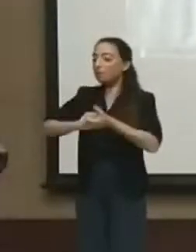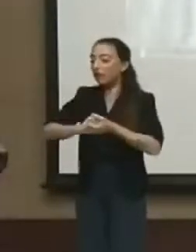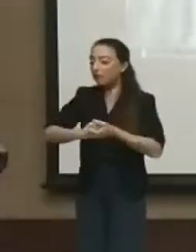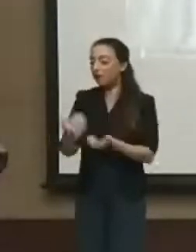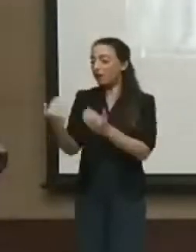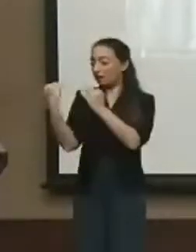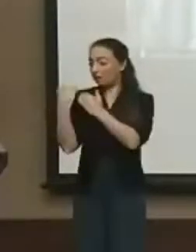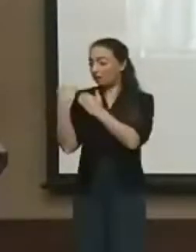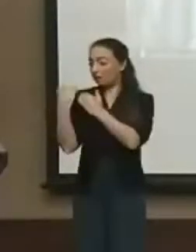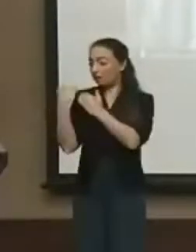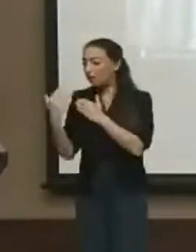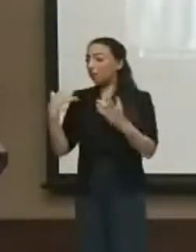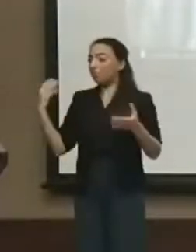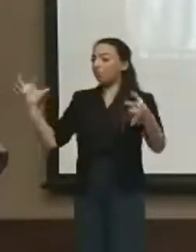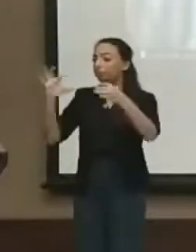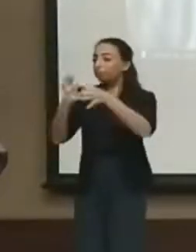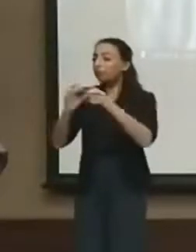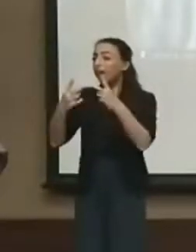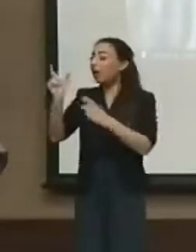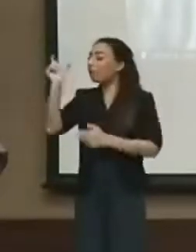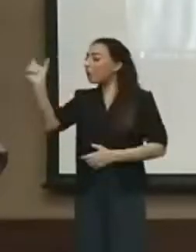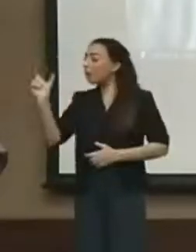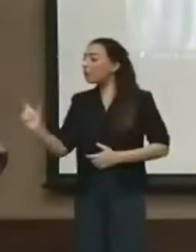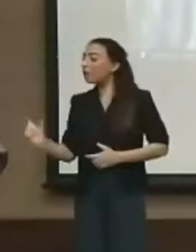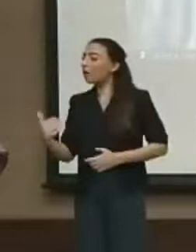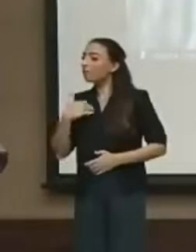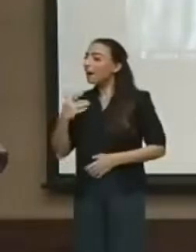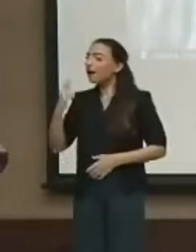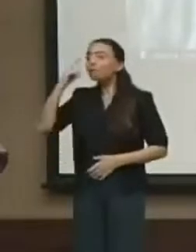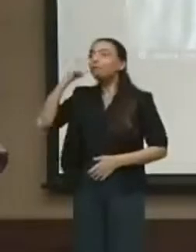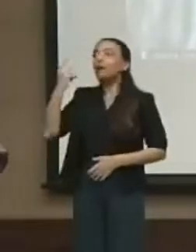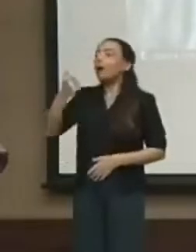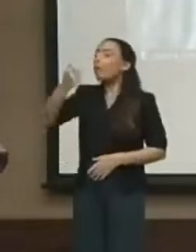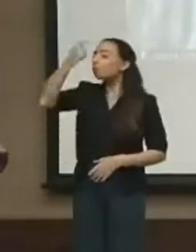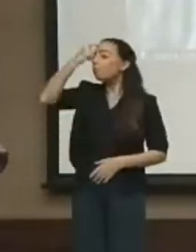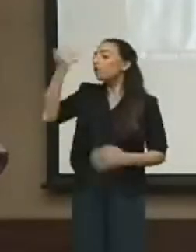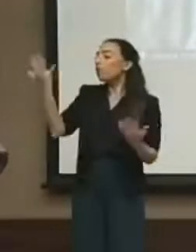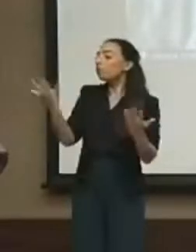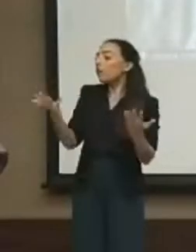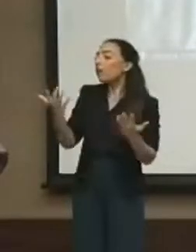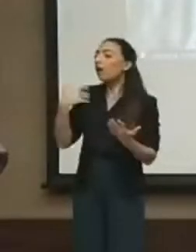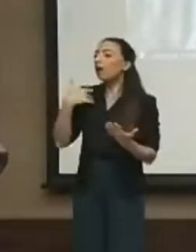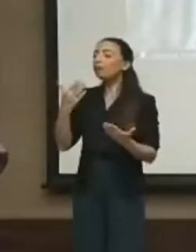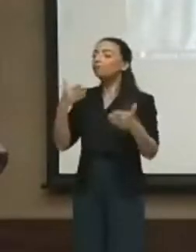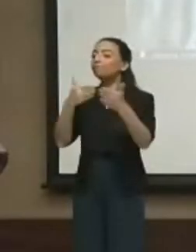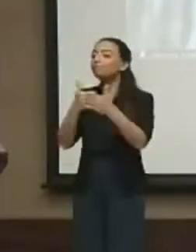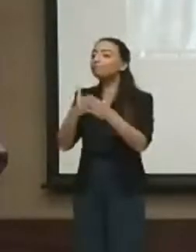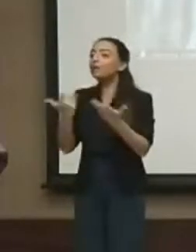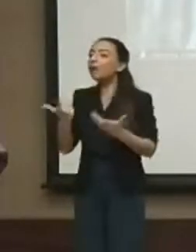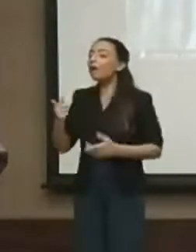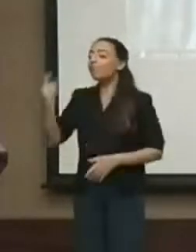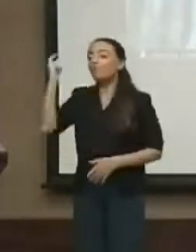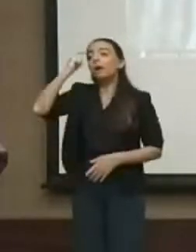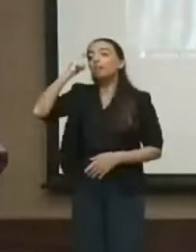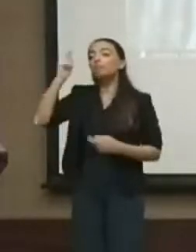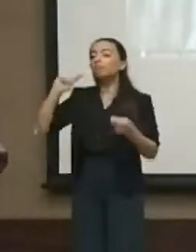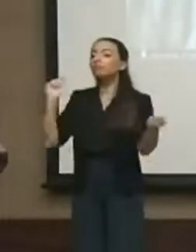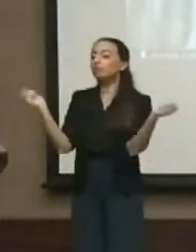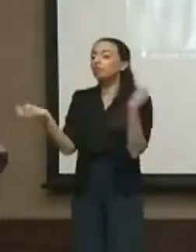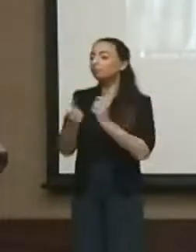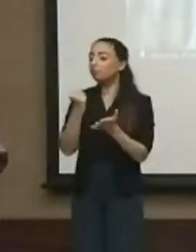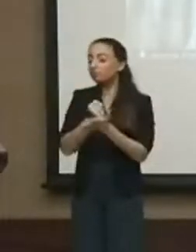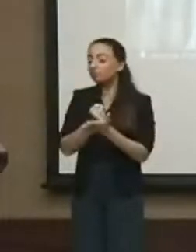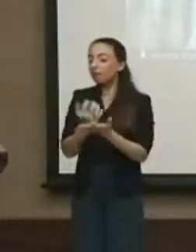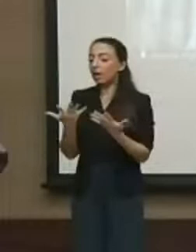exactly what is the problem, the issue of changing mindsets,